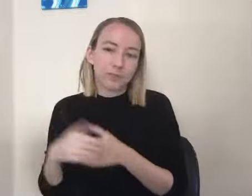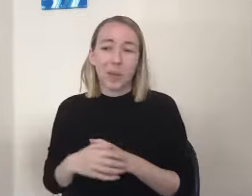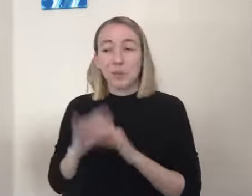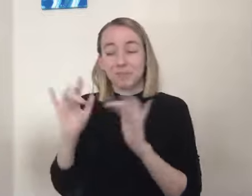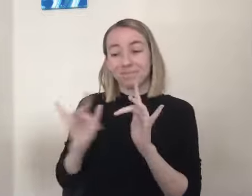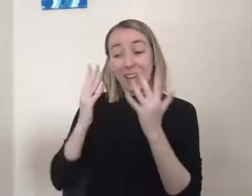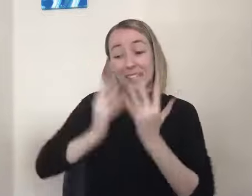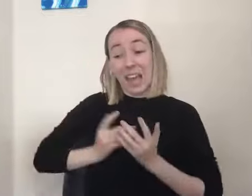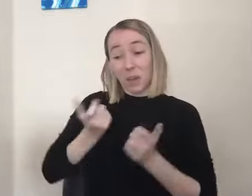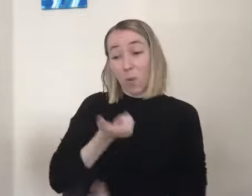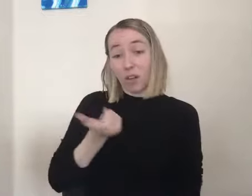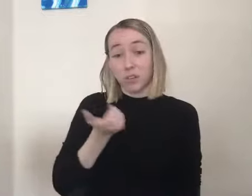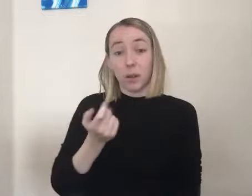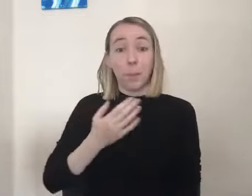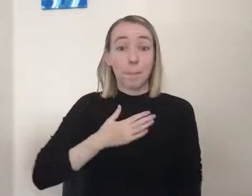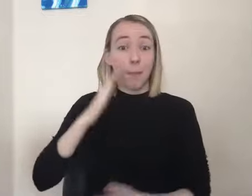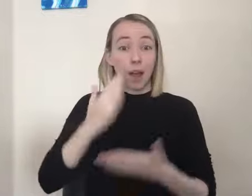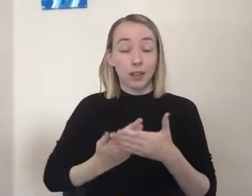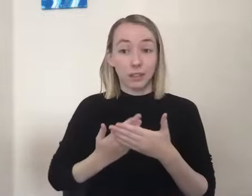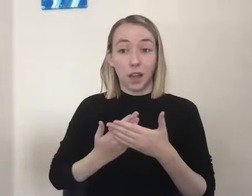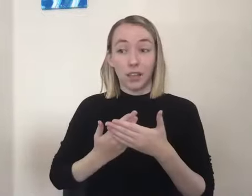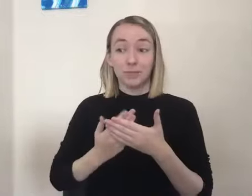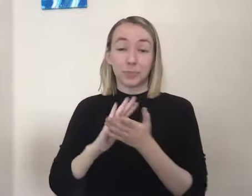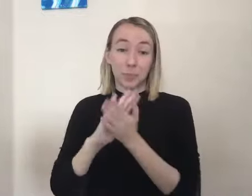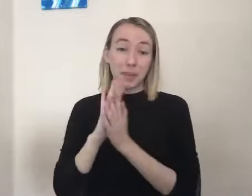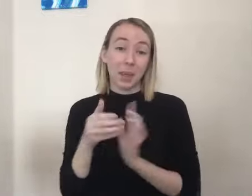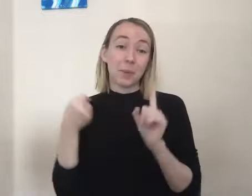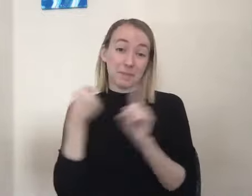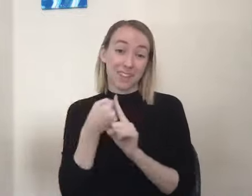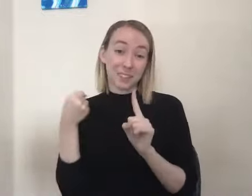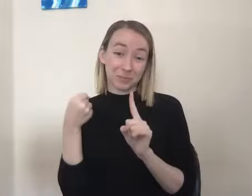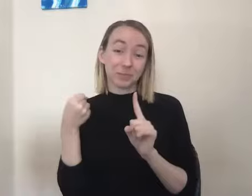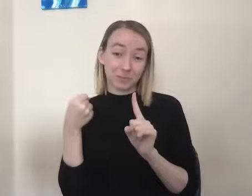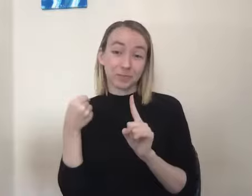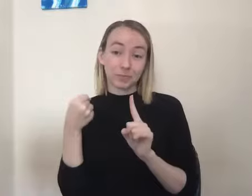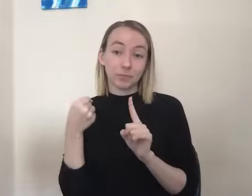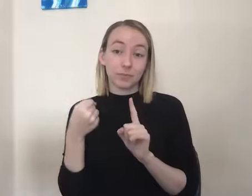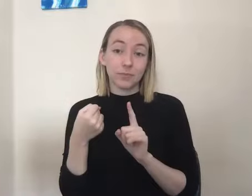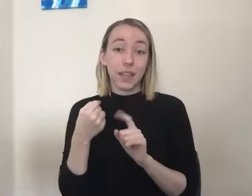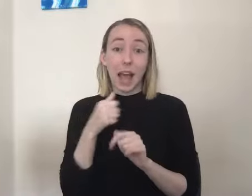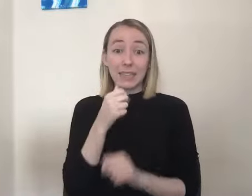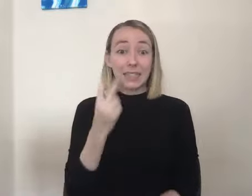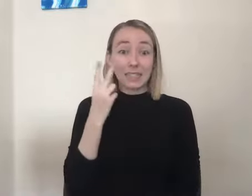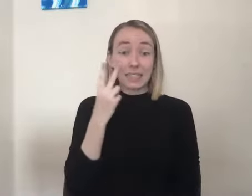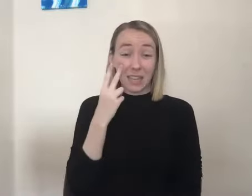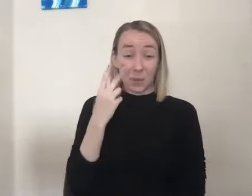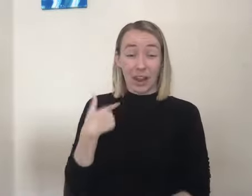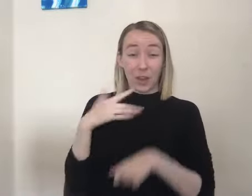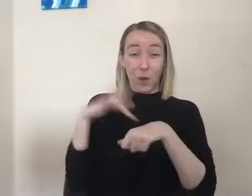cigarettes, off other people. He just used other people to get what he needed. And it was sad to watch it. But my oldest